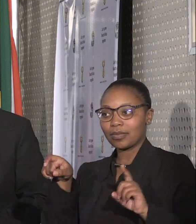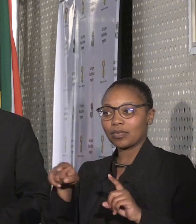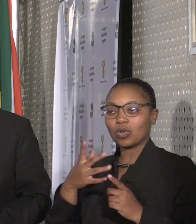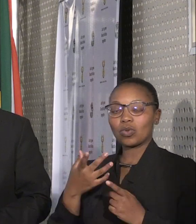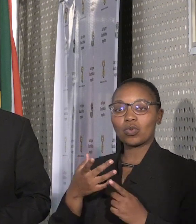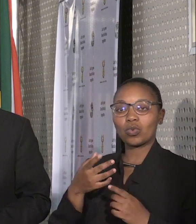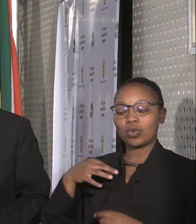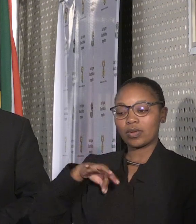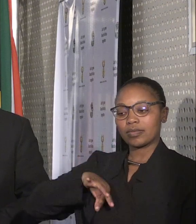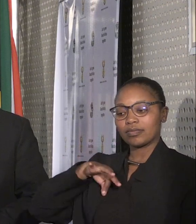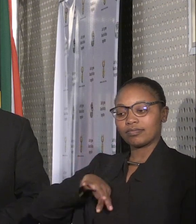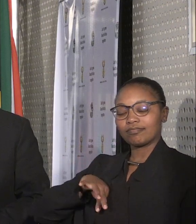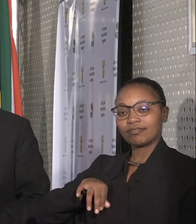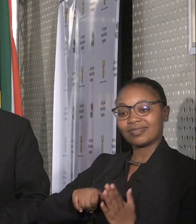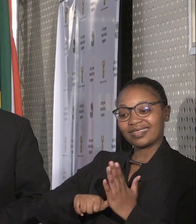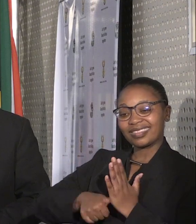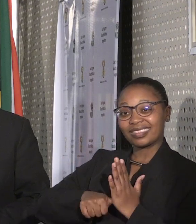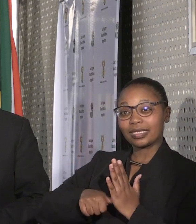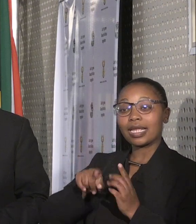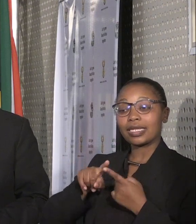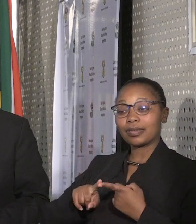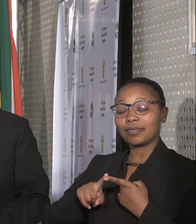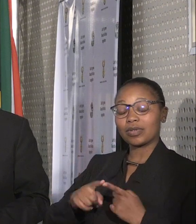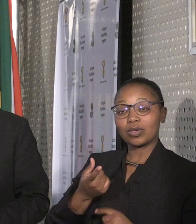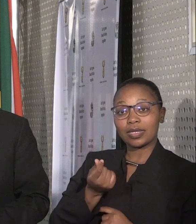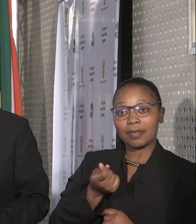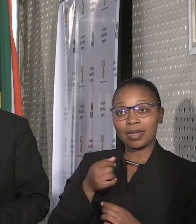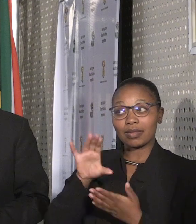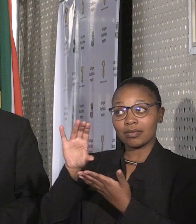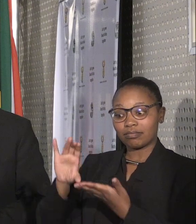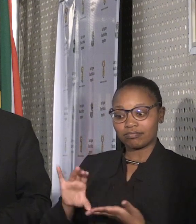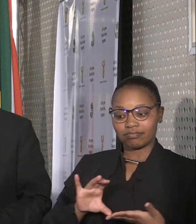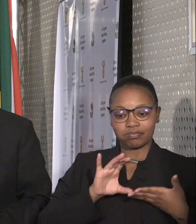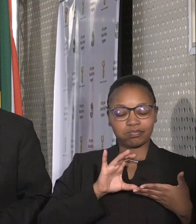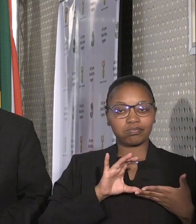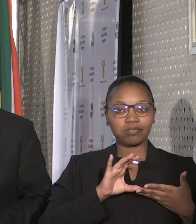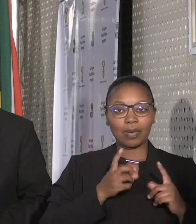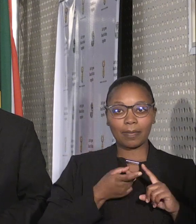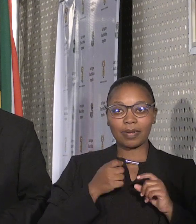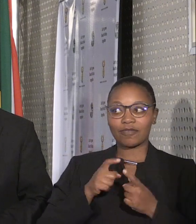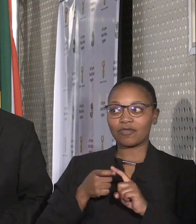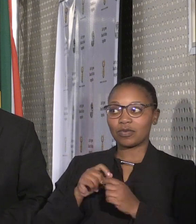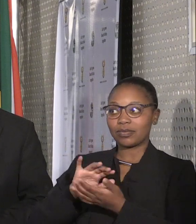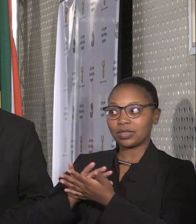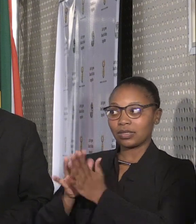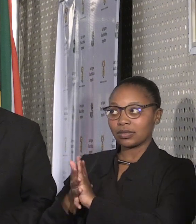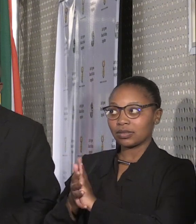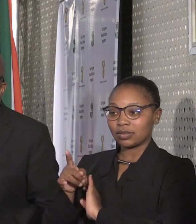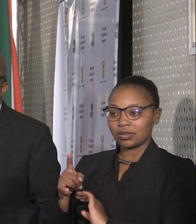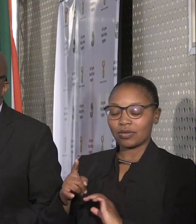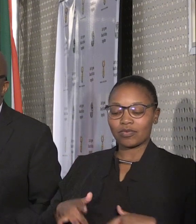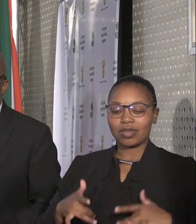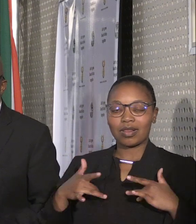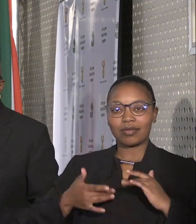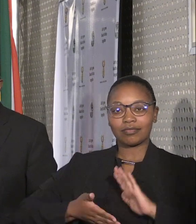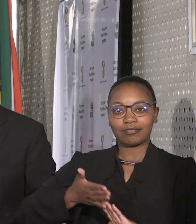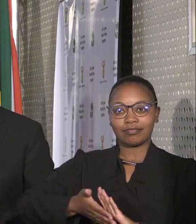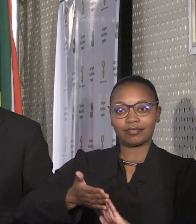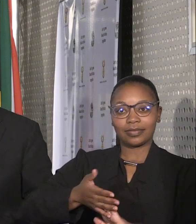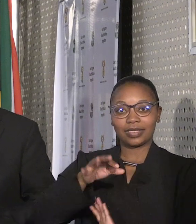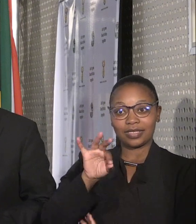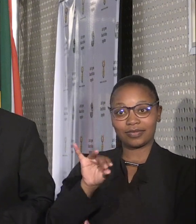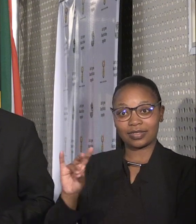disabilities who solely depend on the provisions for their daily livelihoods. As